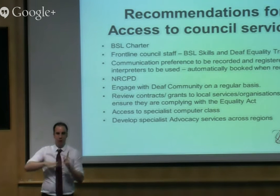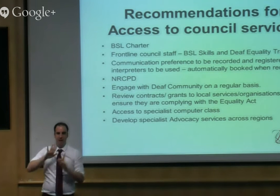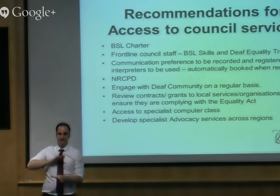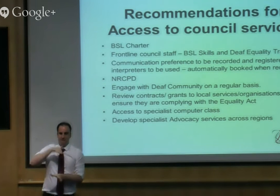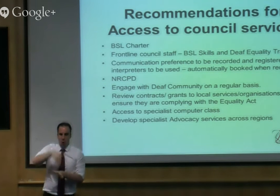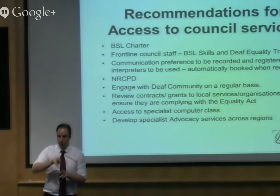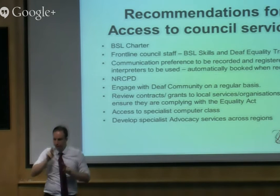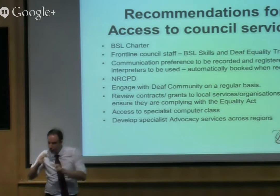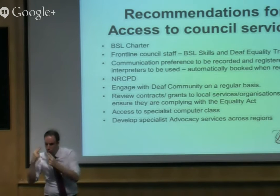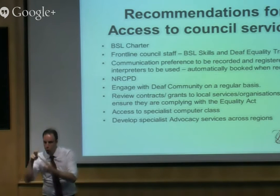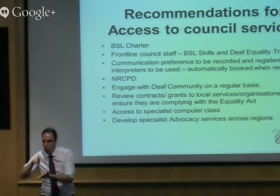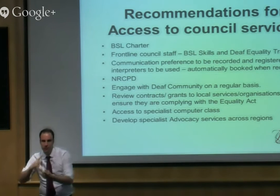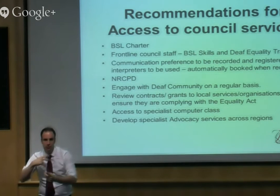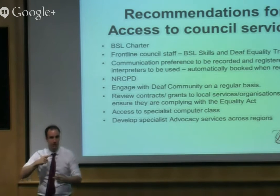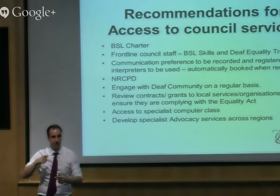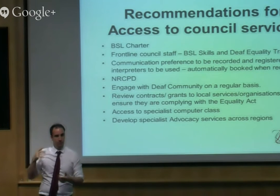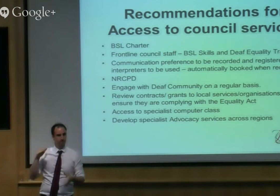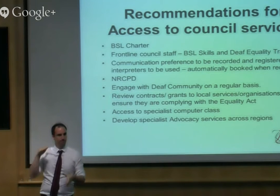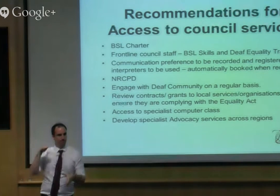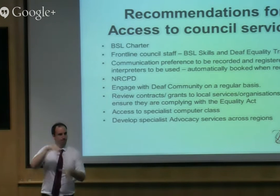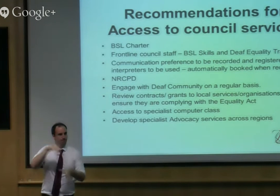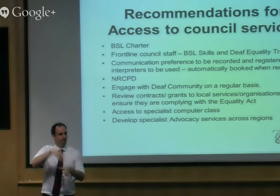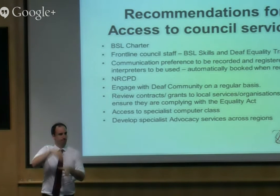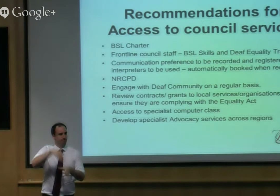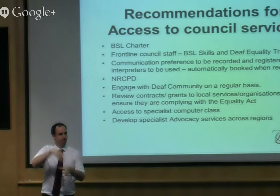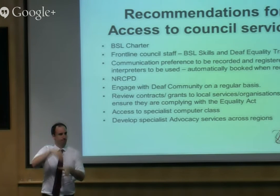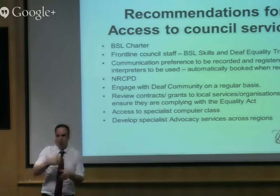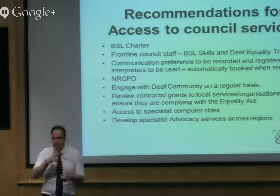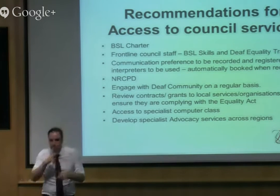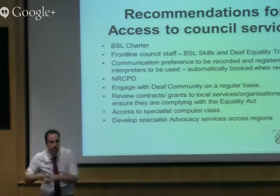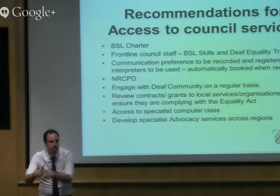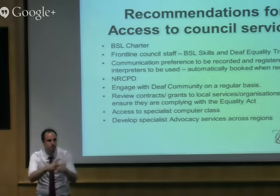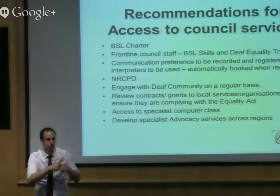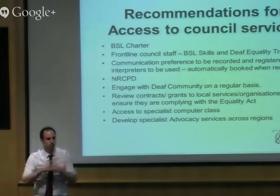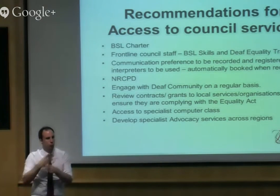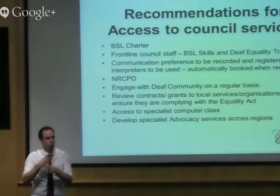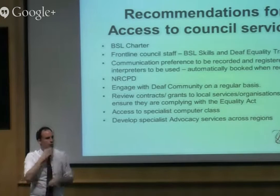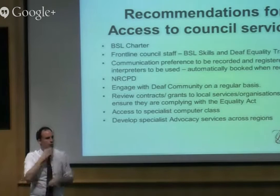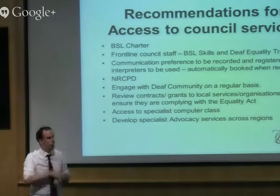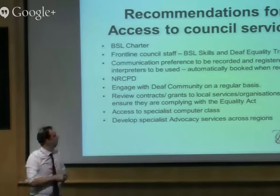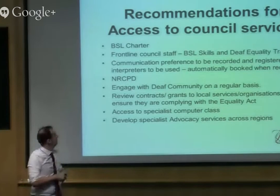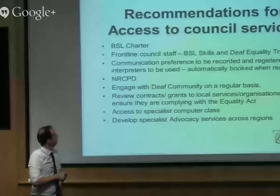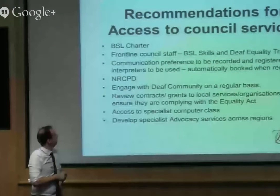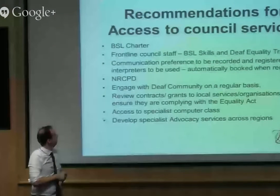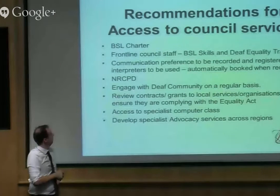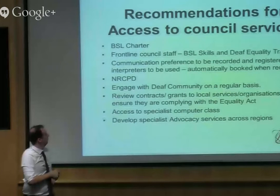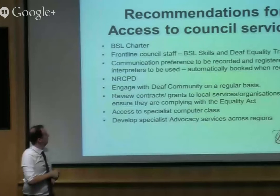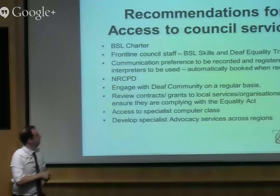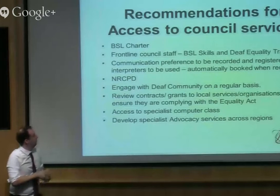book a taxi, for example. So it's important on any contract, any grant that was handed down by a